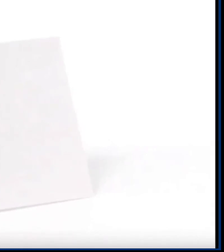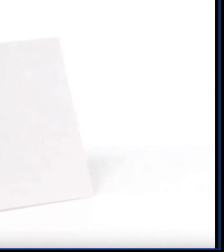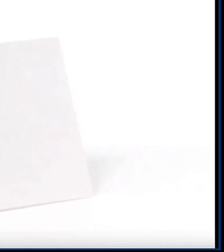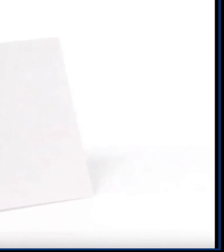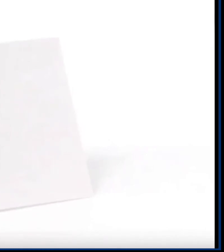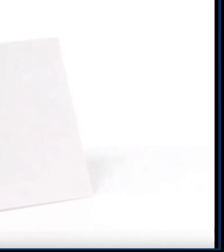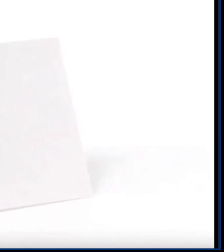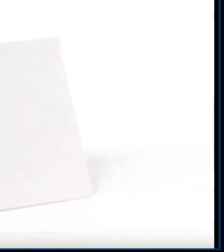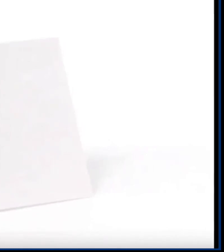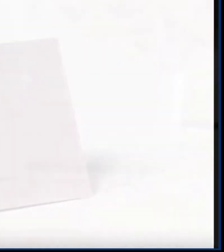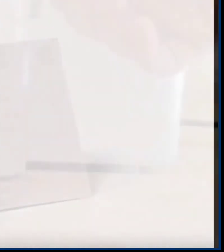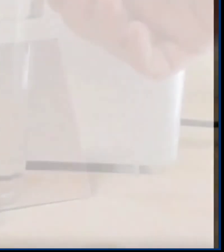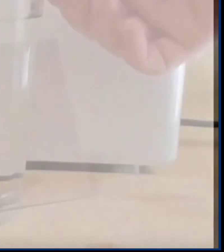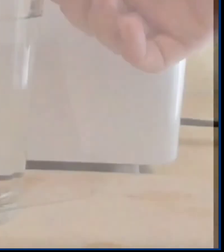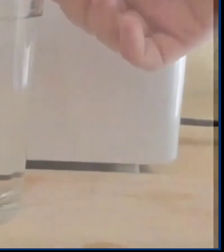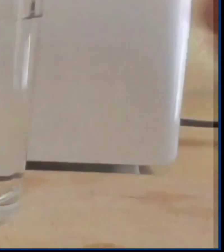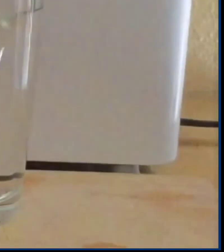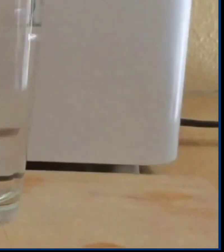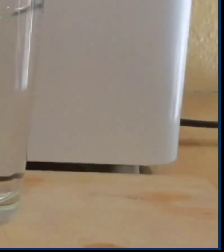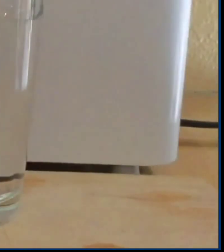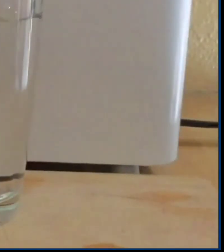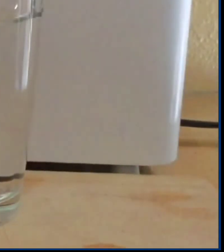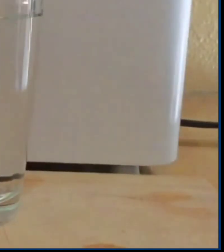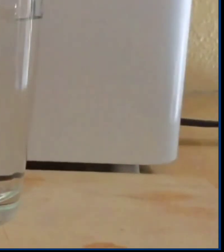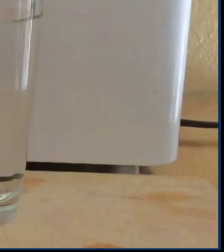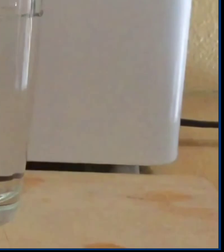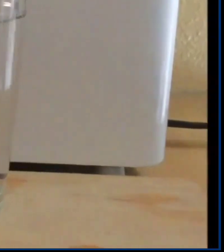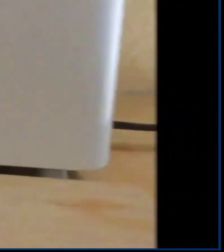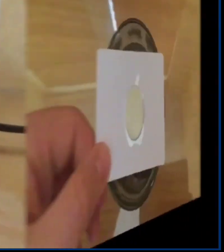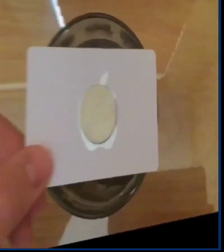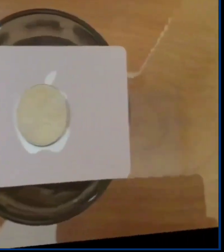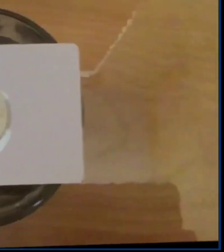card, and a few quarters.